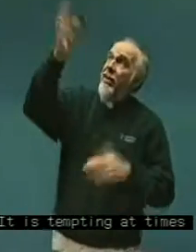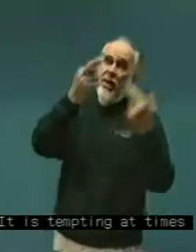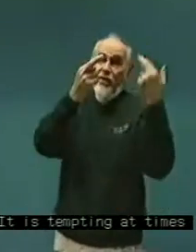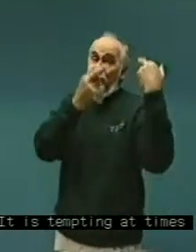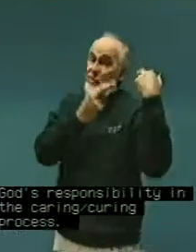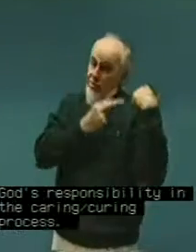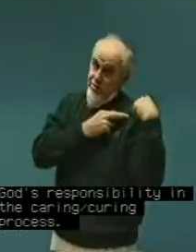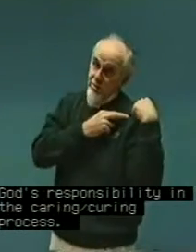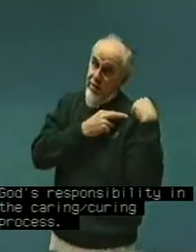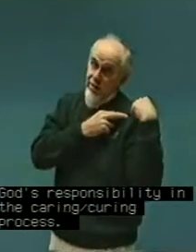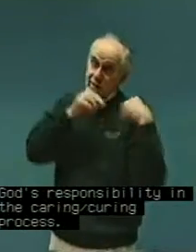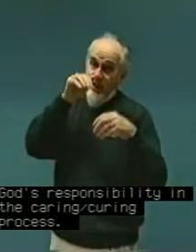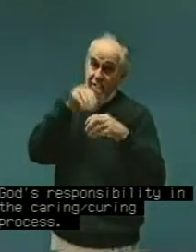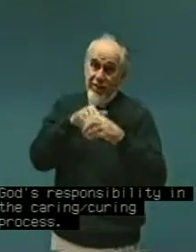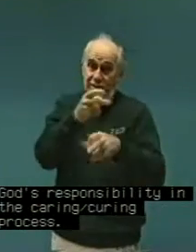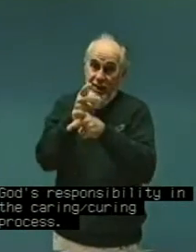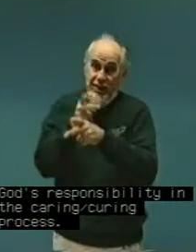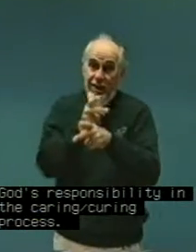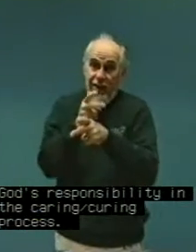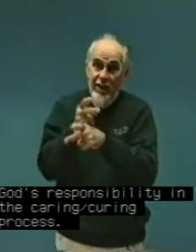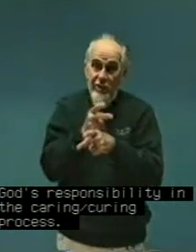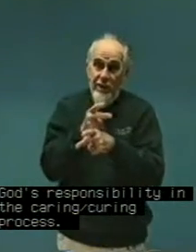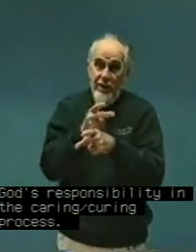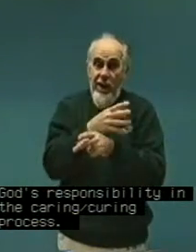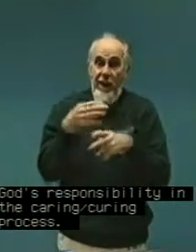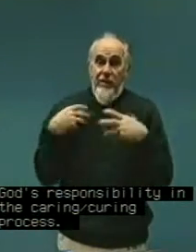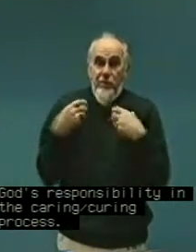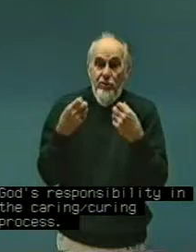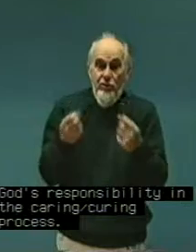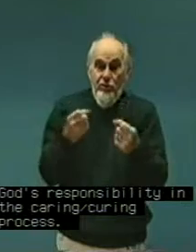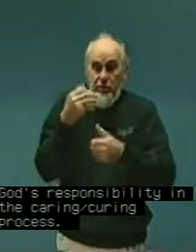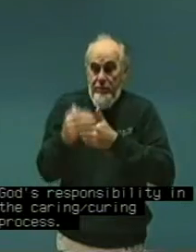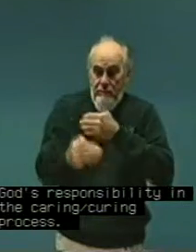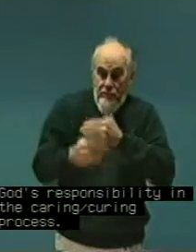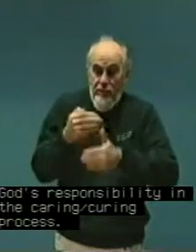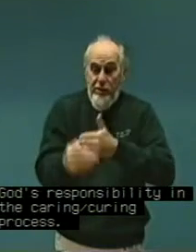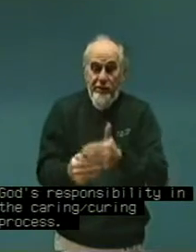forget God's responsibility in the caring, curing process.